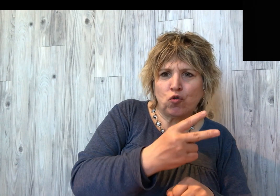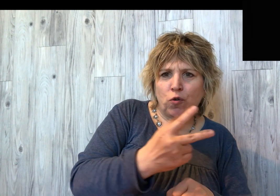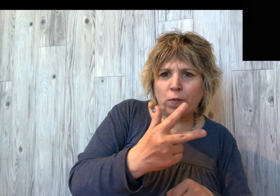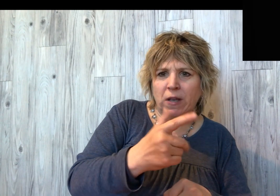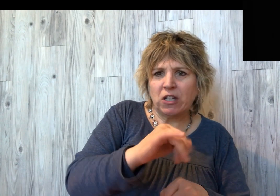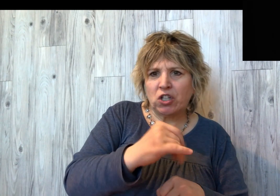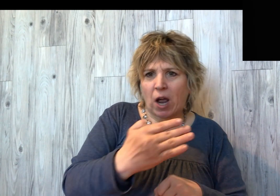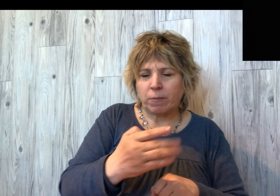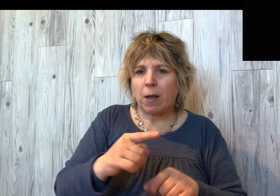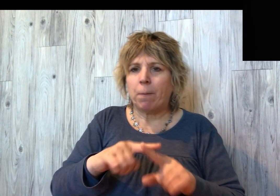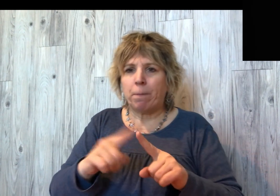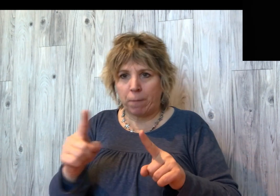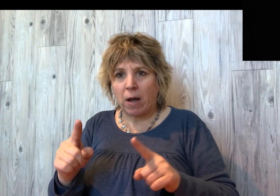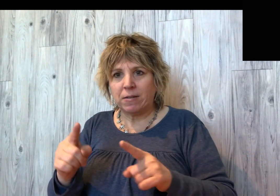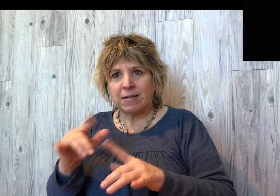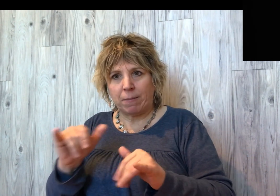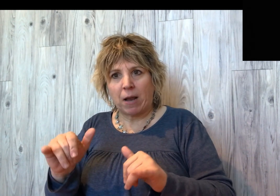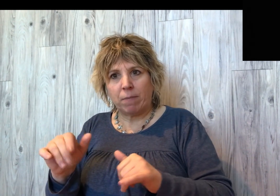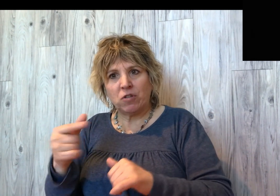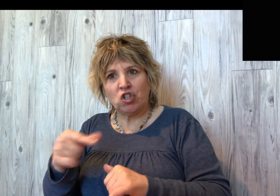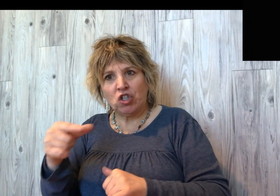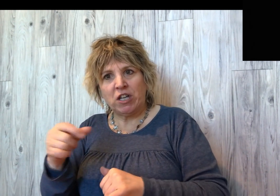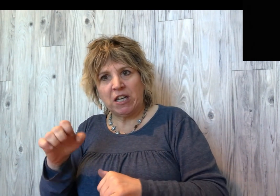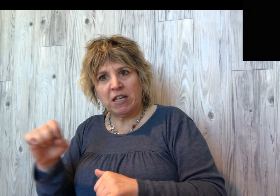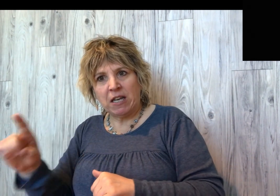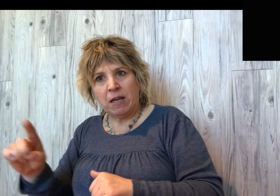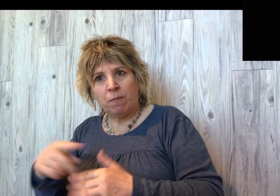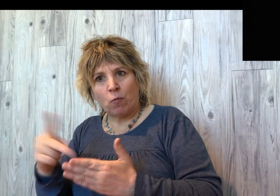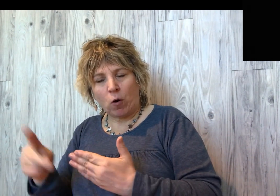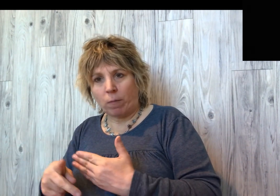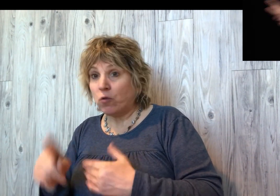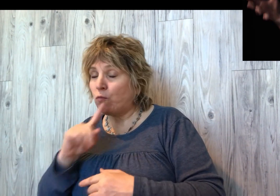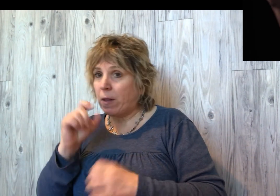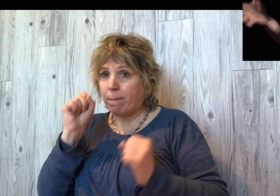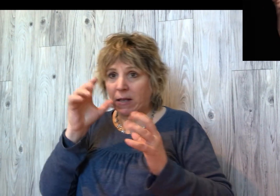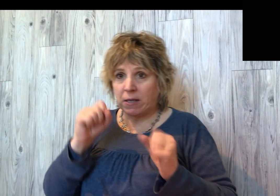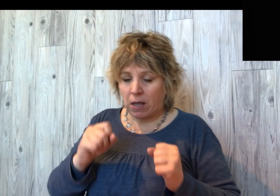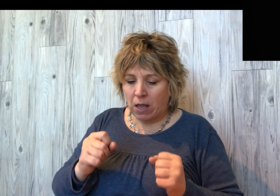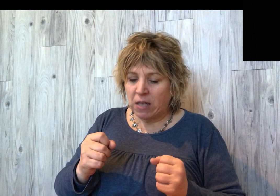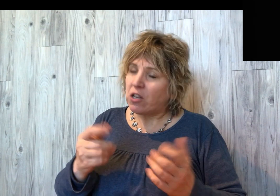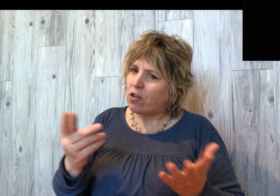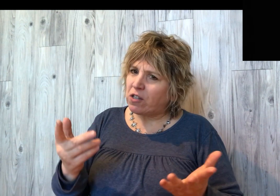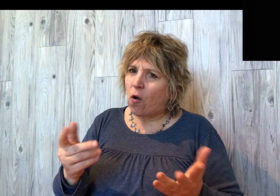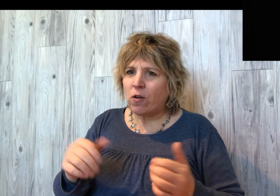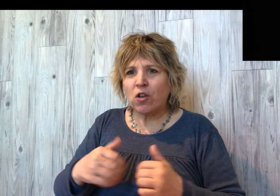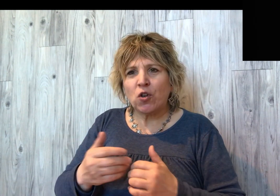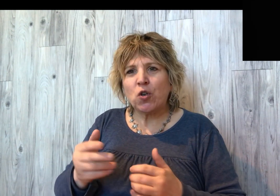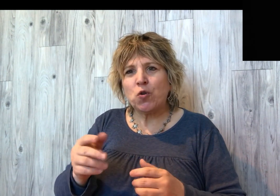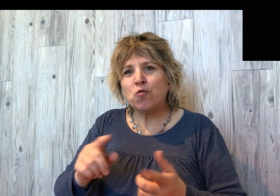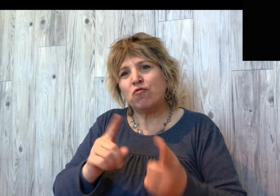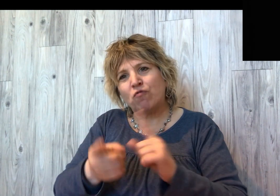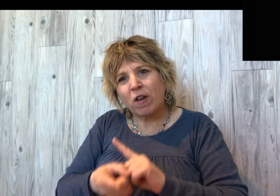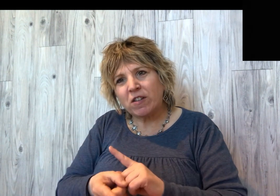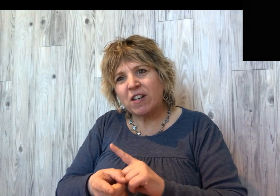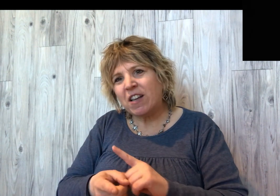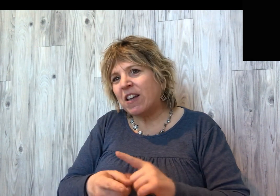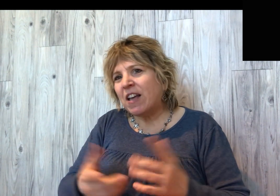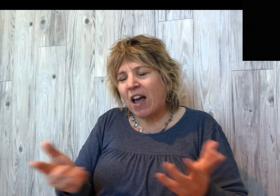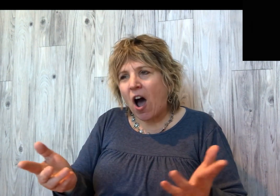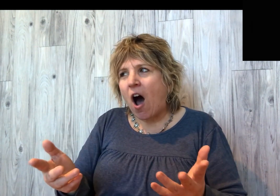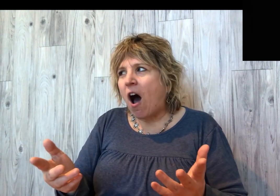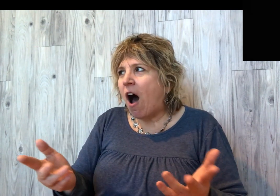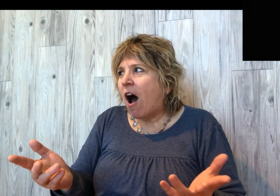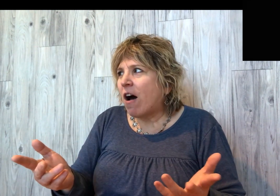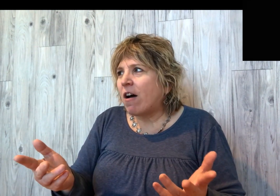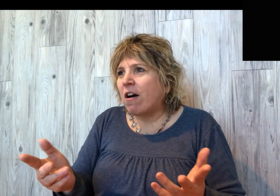couple jobs. And in the midst of that, they're doing this GED program, which I find amazing. This is one of the many ways that your giving is allowing lives to be transformed by the